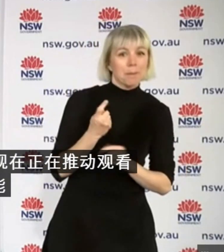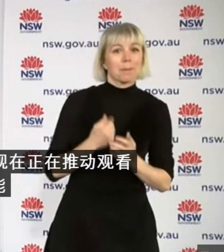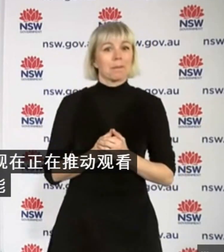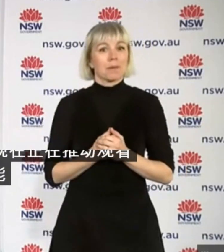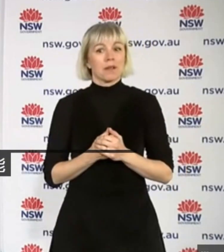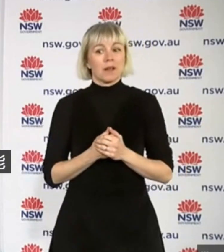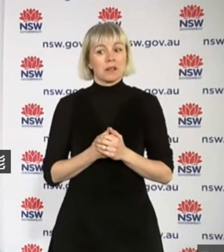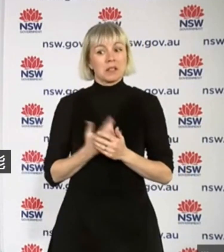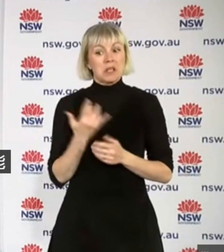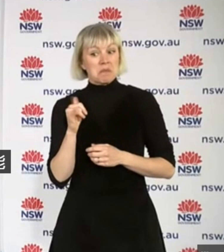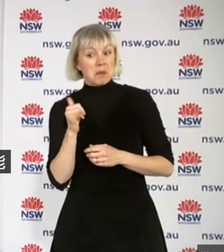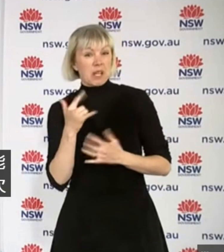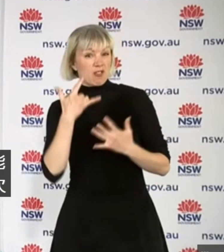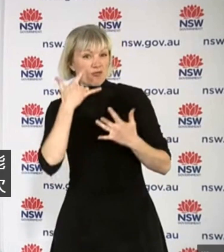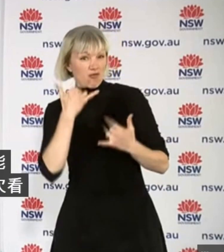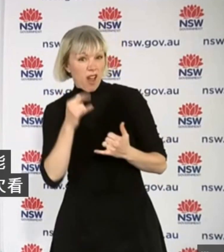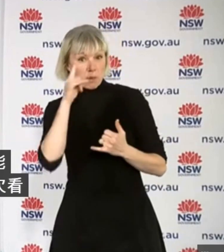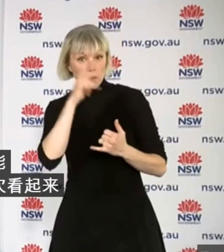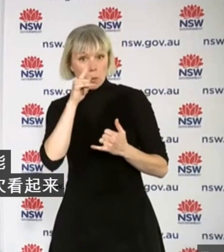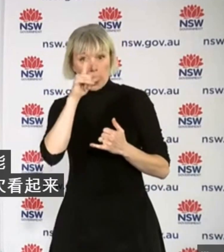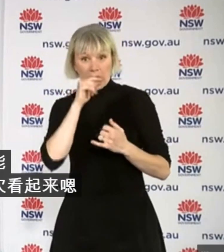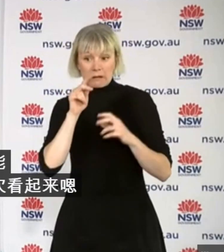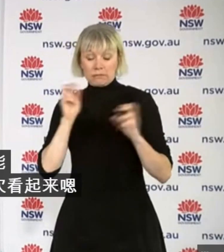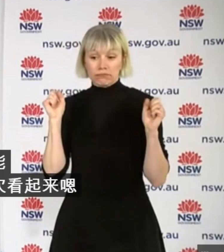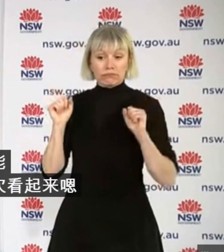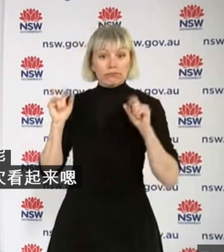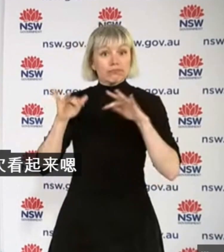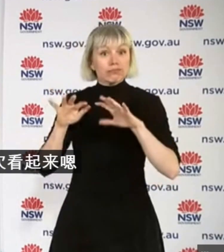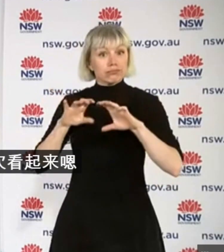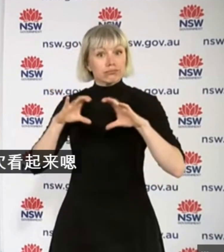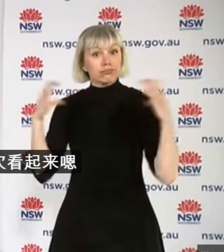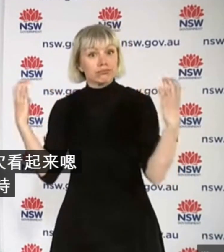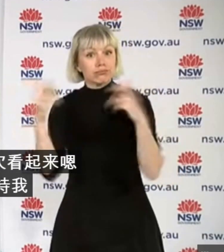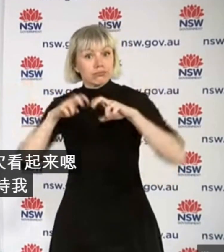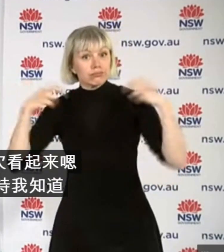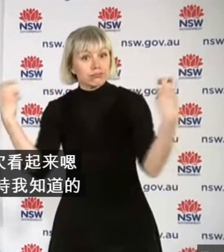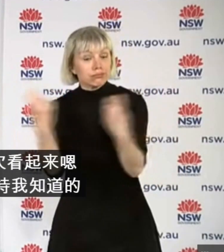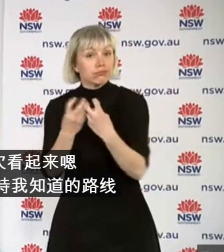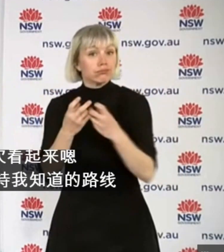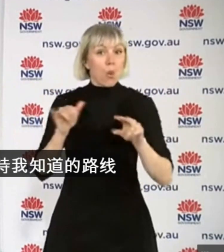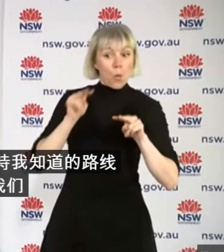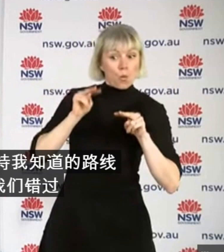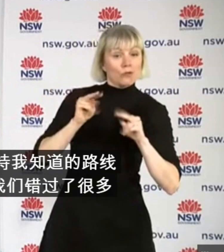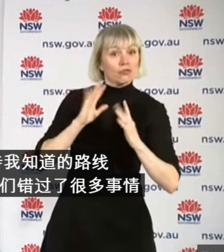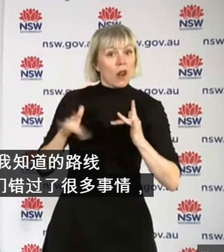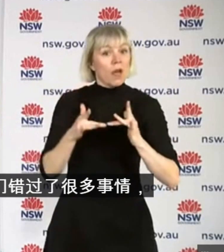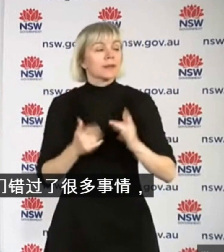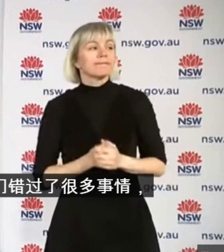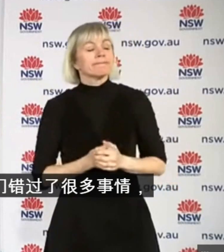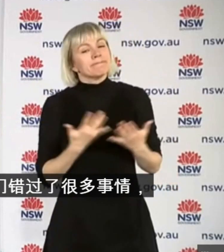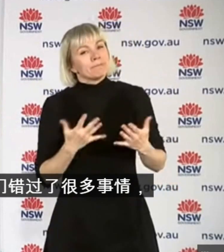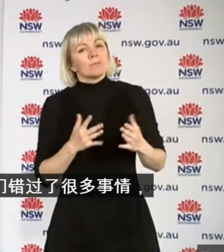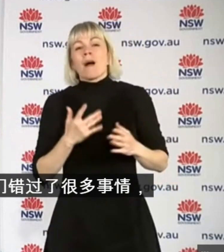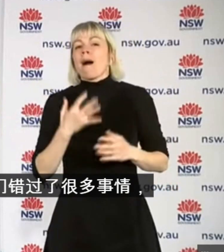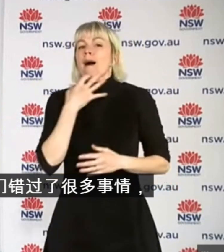it as Yeah. perhaps a trial. Any chance of that? Look, again, I'm asking everybody to hold the line. I know there's a lot of things we've missed out